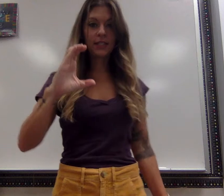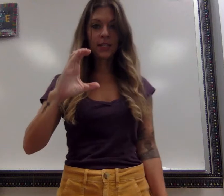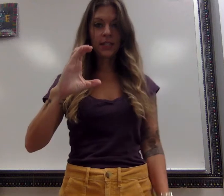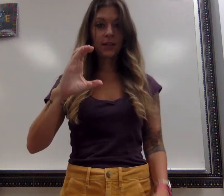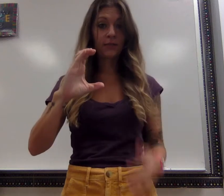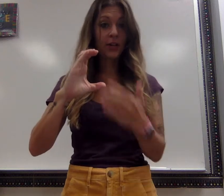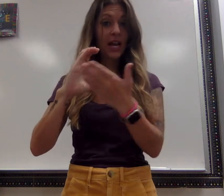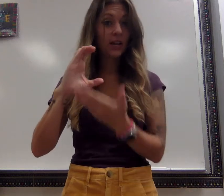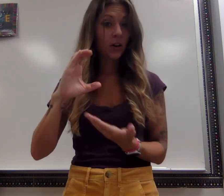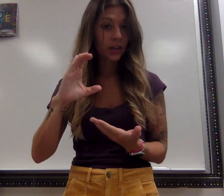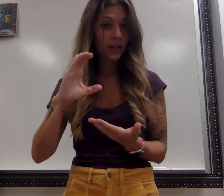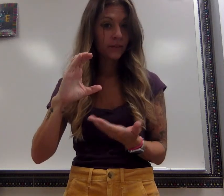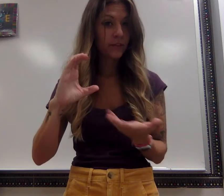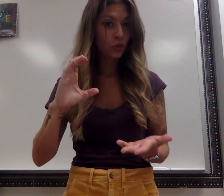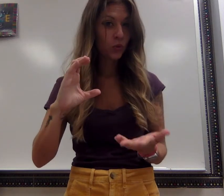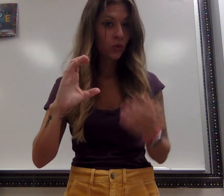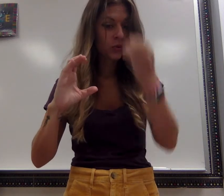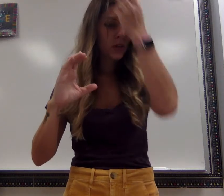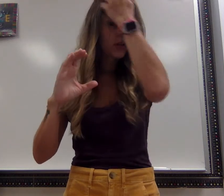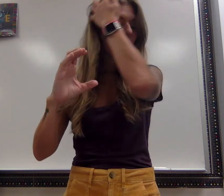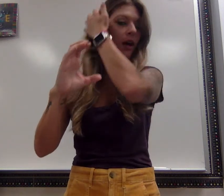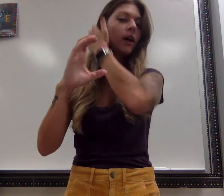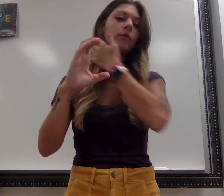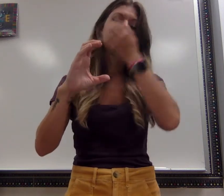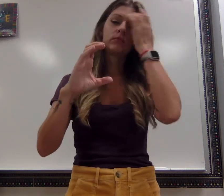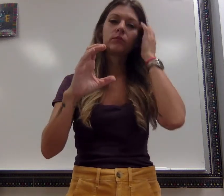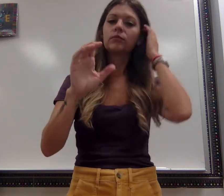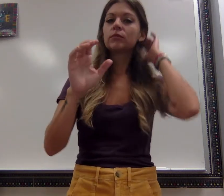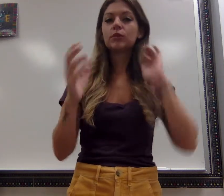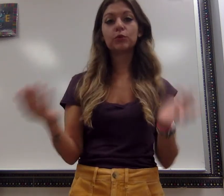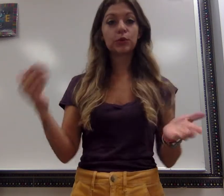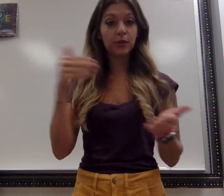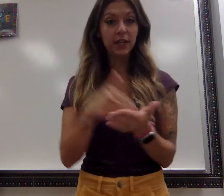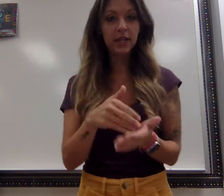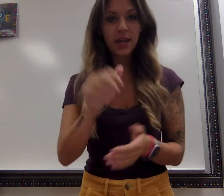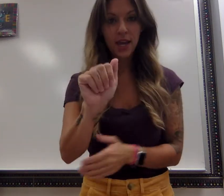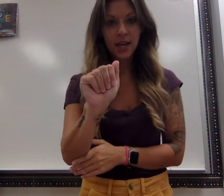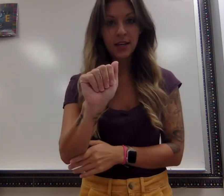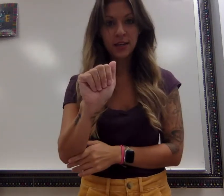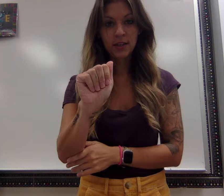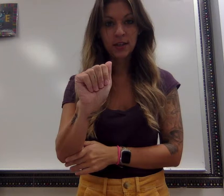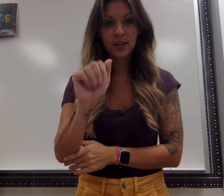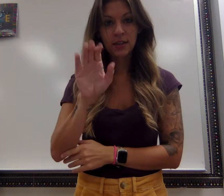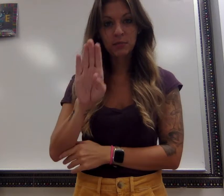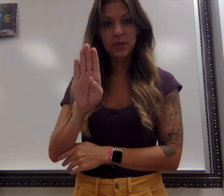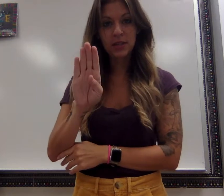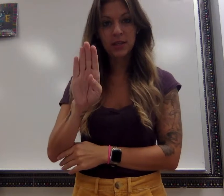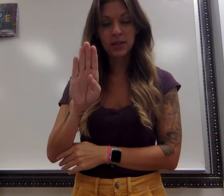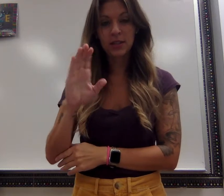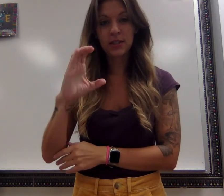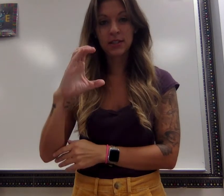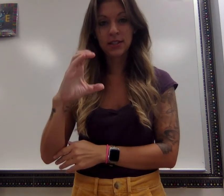C, very iconic visual. So we'll do it again. A, B,